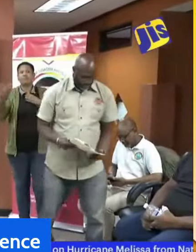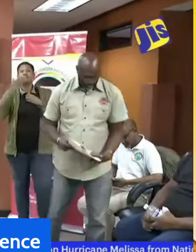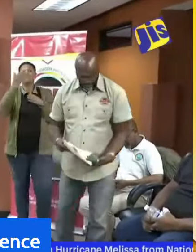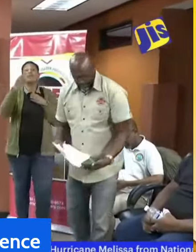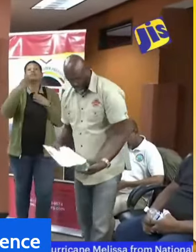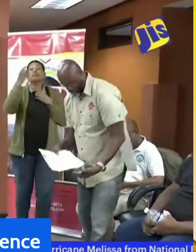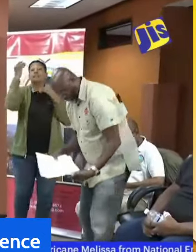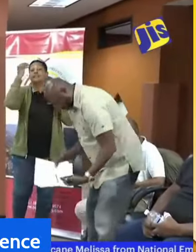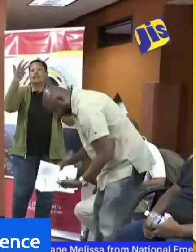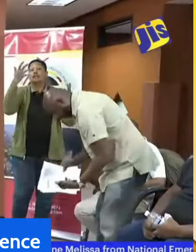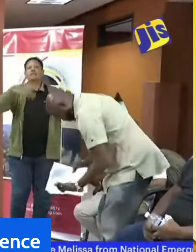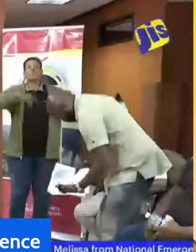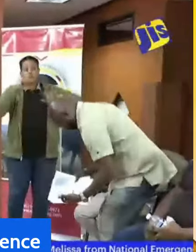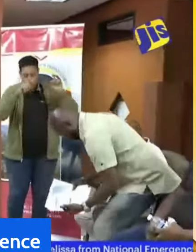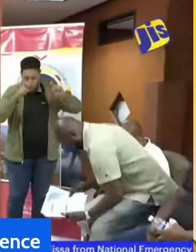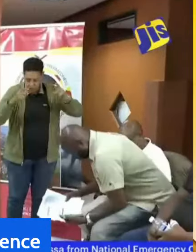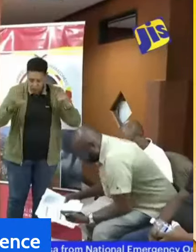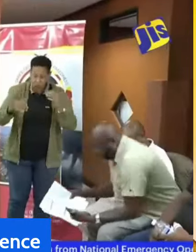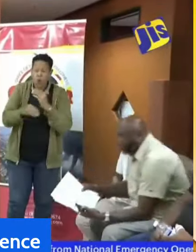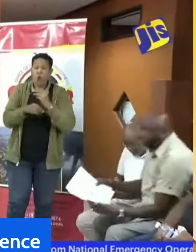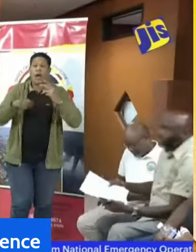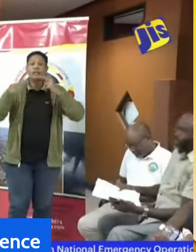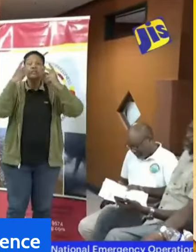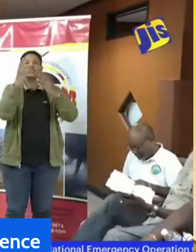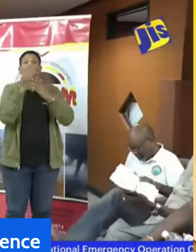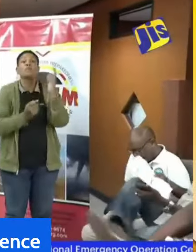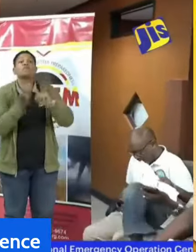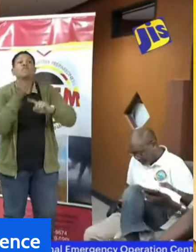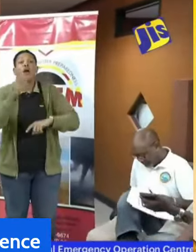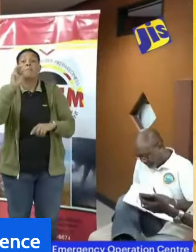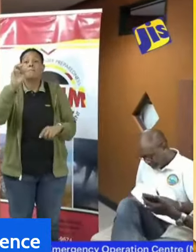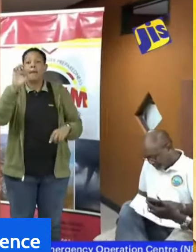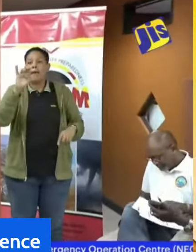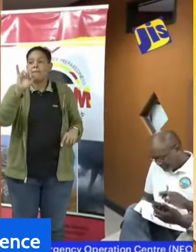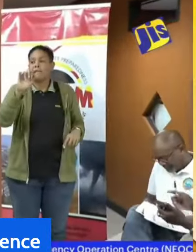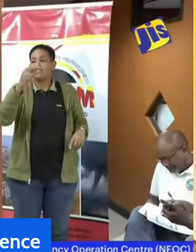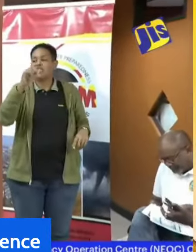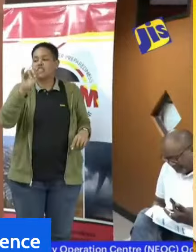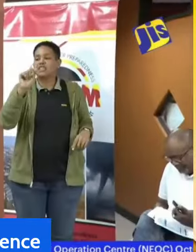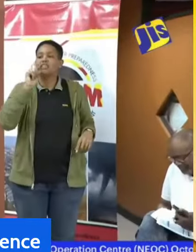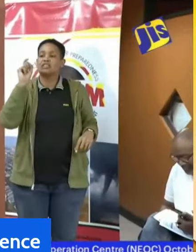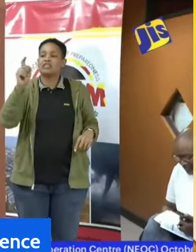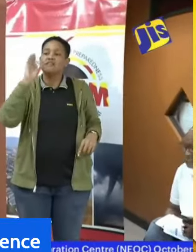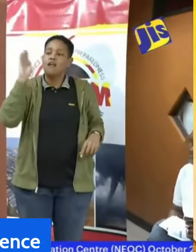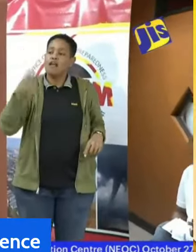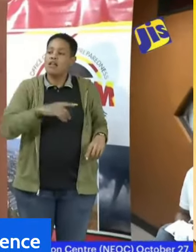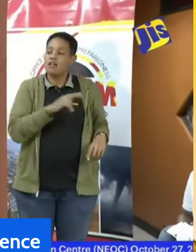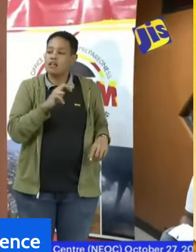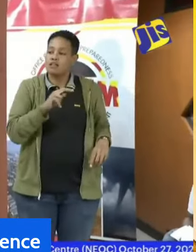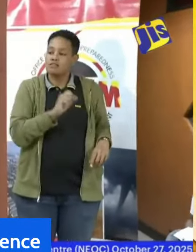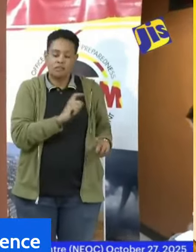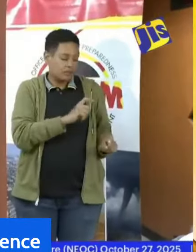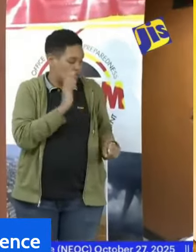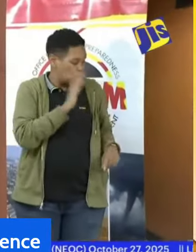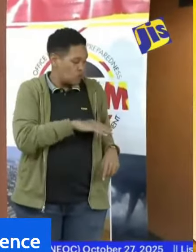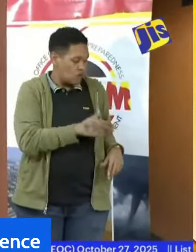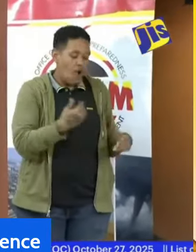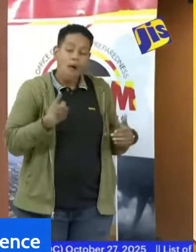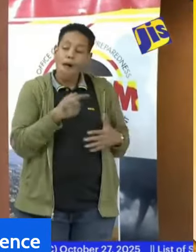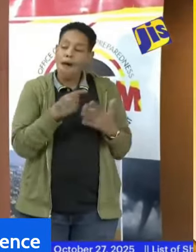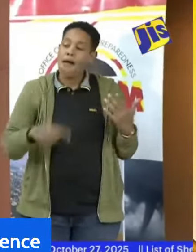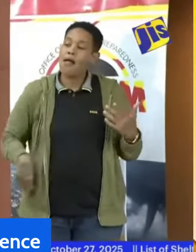questions. And I see some from Emily Shields. I'm going to give you all of yours, Evan, that I